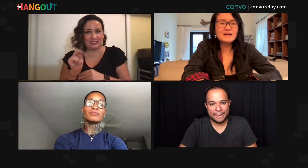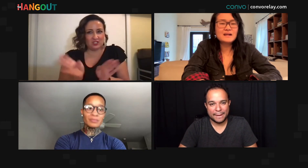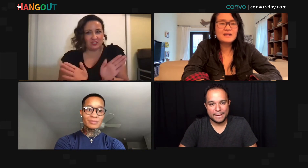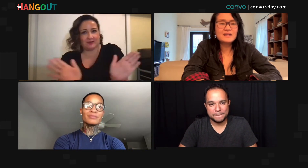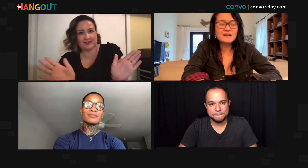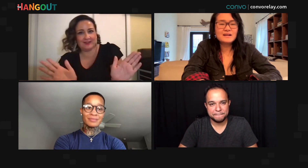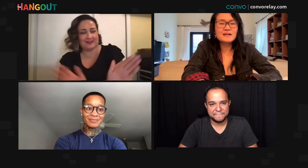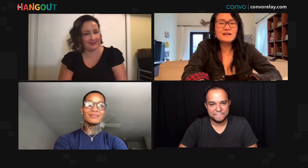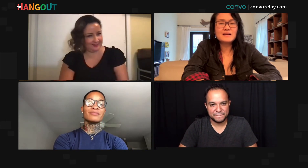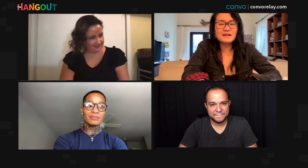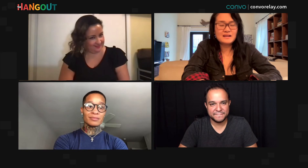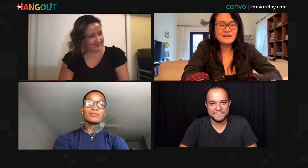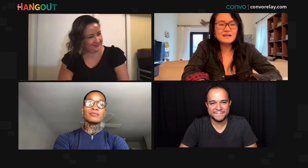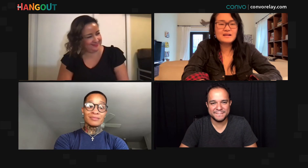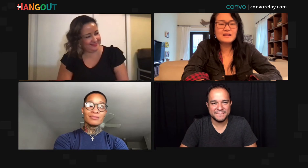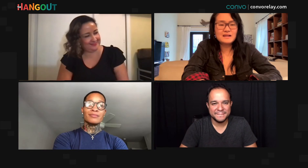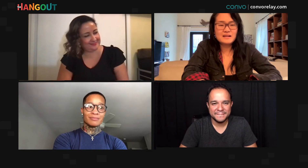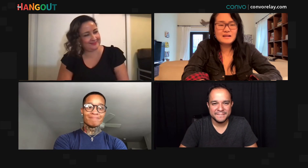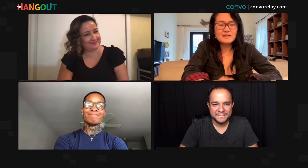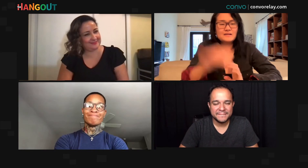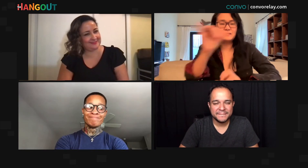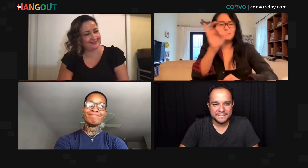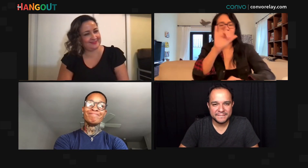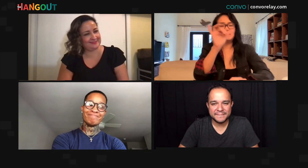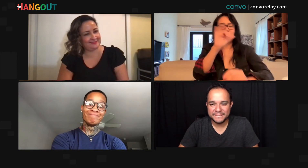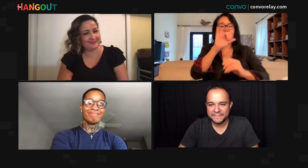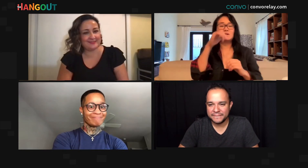on one side or the other, right? right. Right.